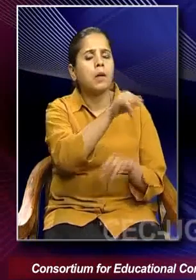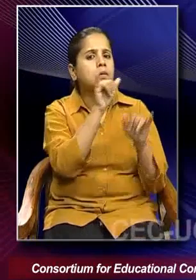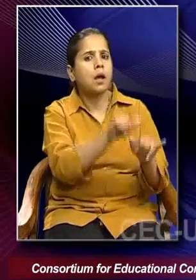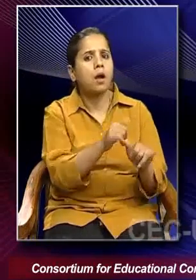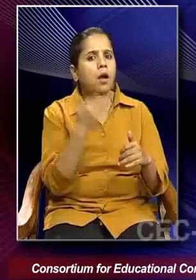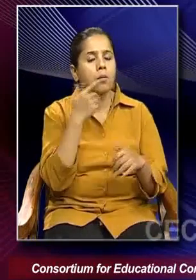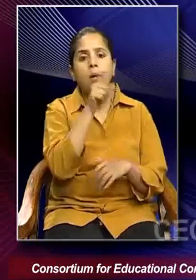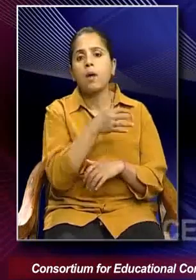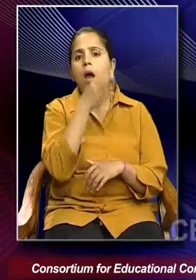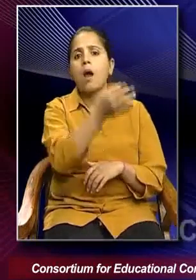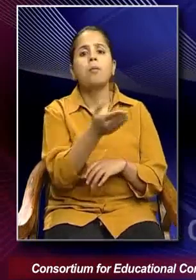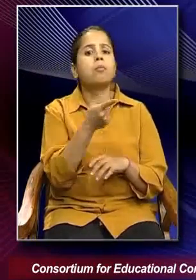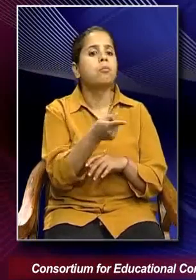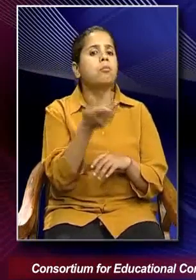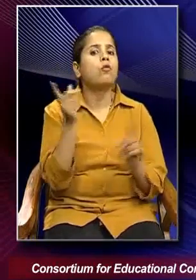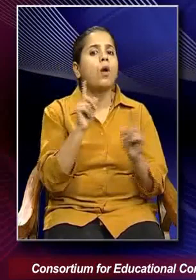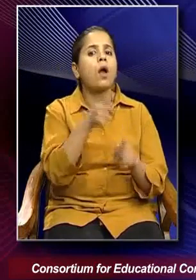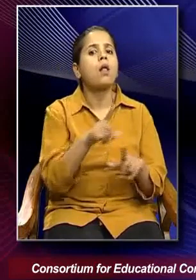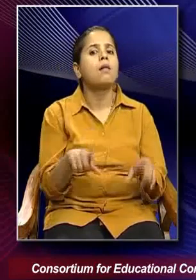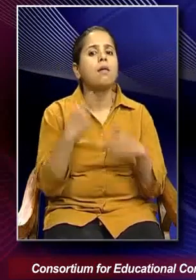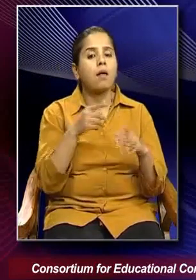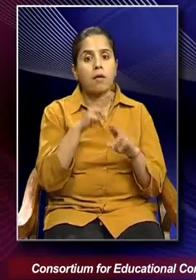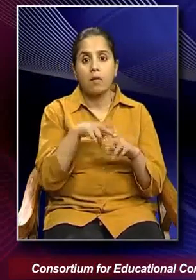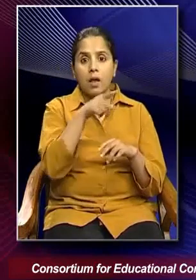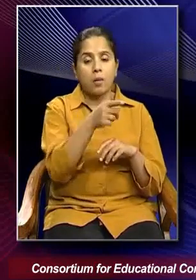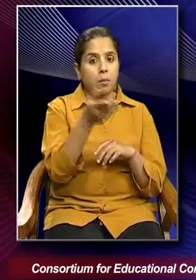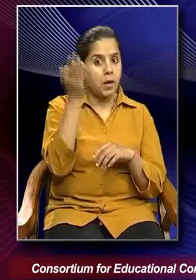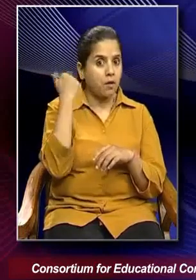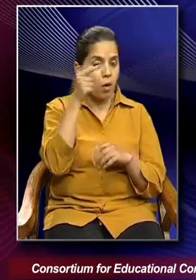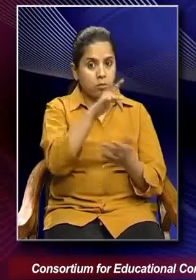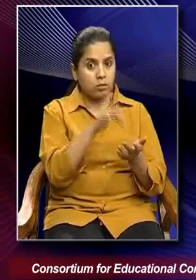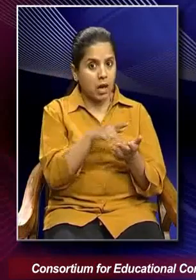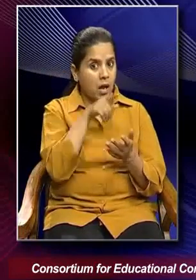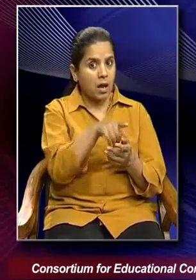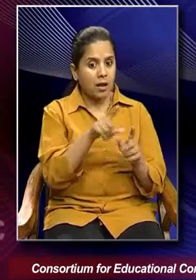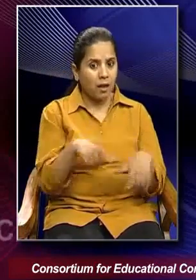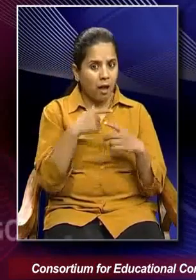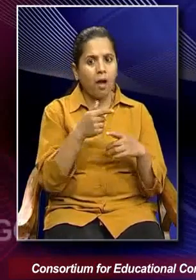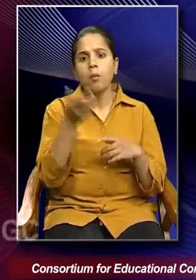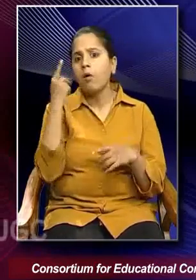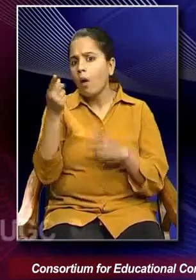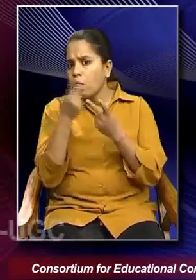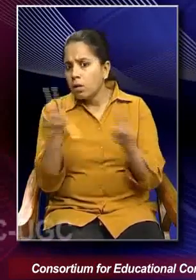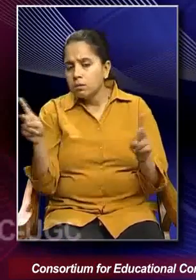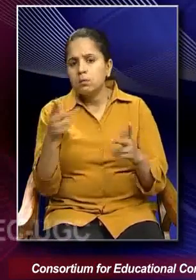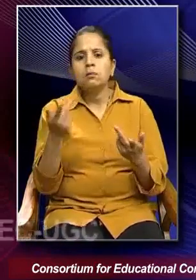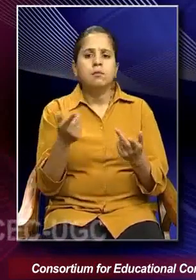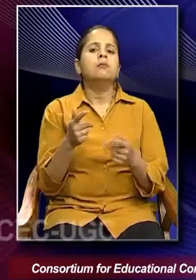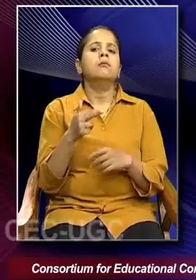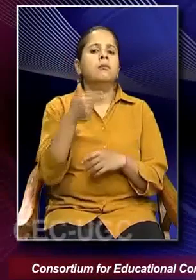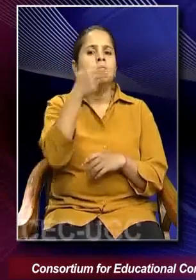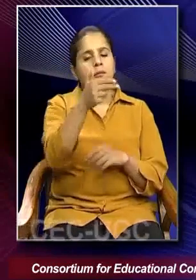individual where you were living, and if that happens to be different from the place of enumeration, then again that qualifies to